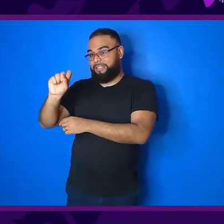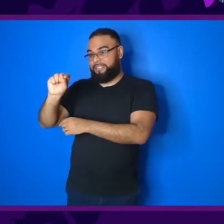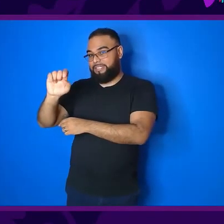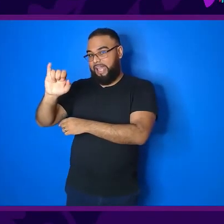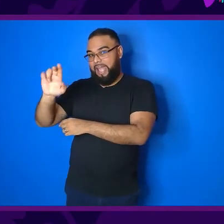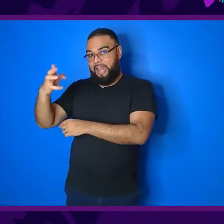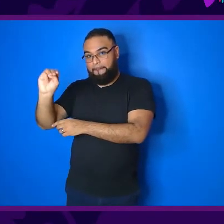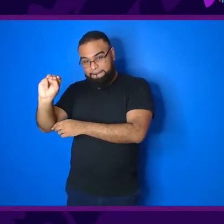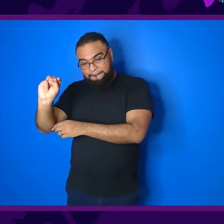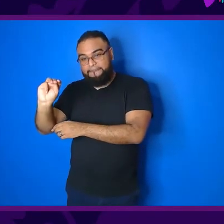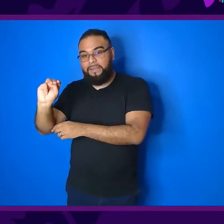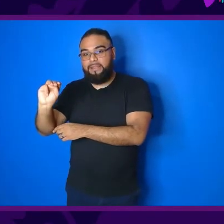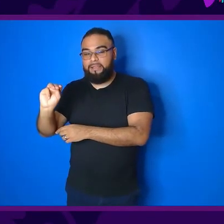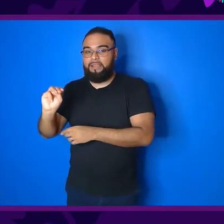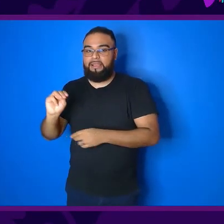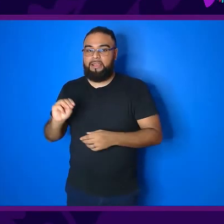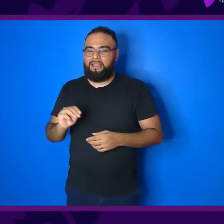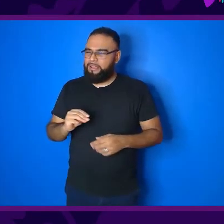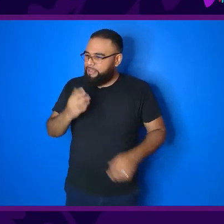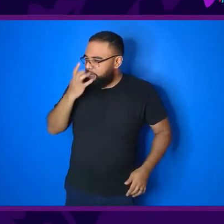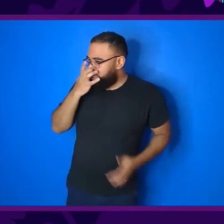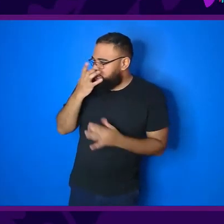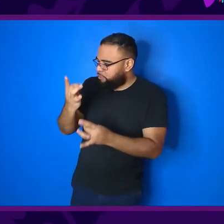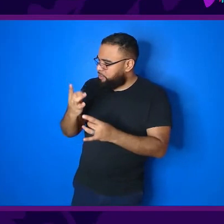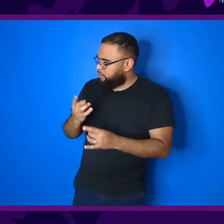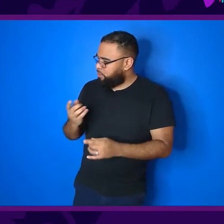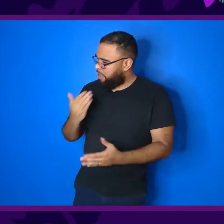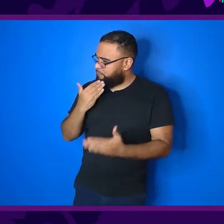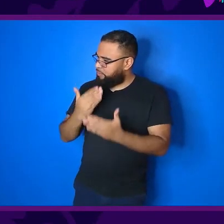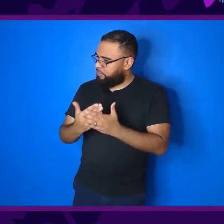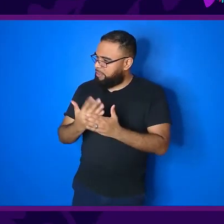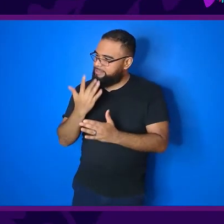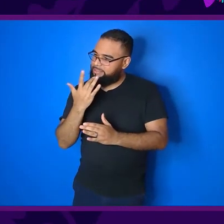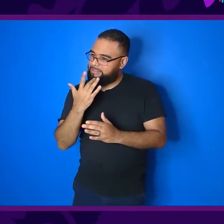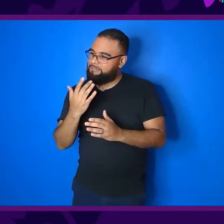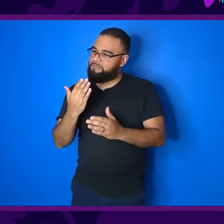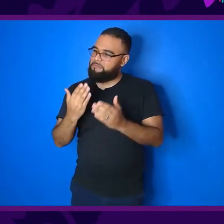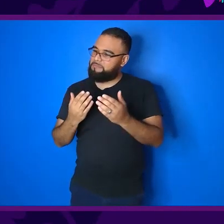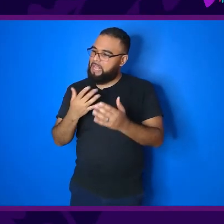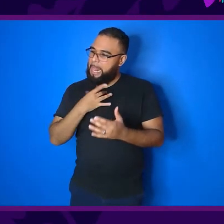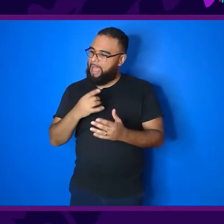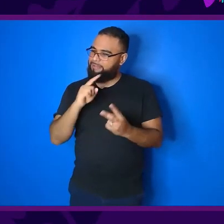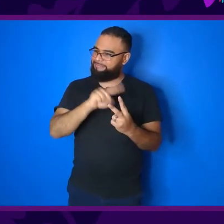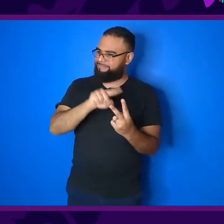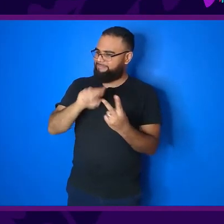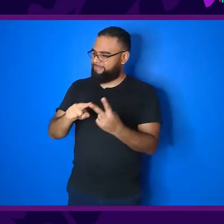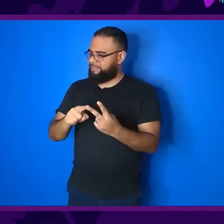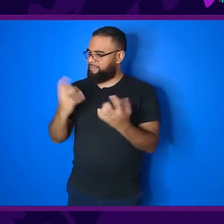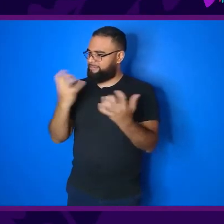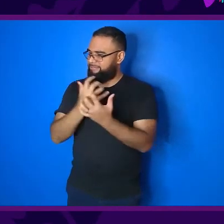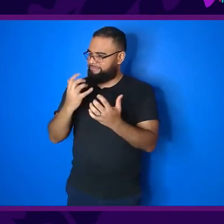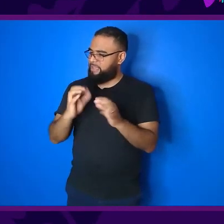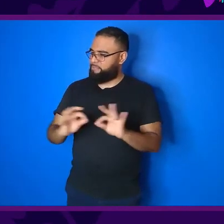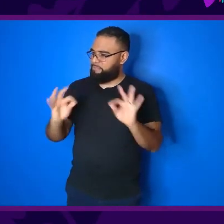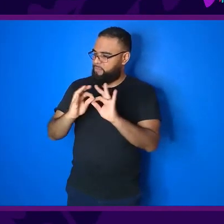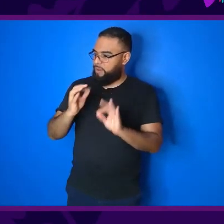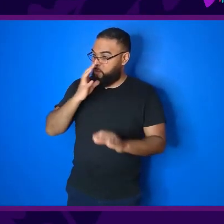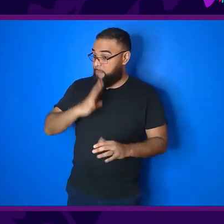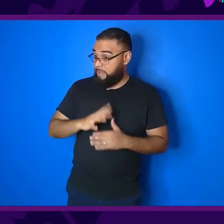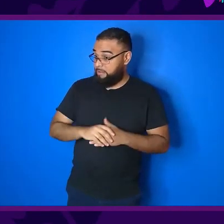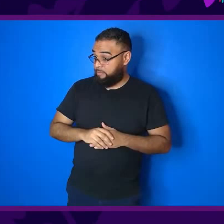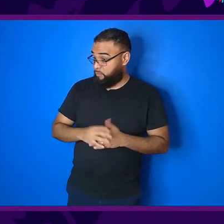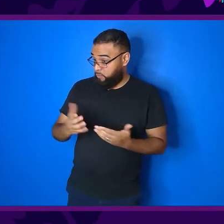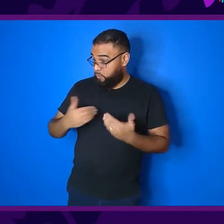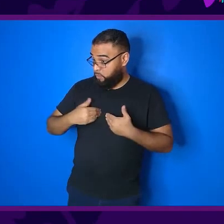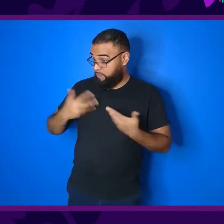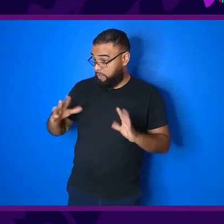anyway. It's funny because you seem to have really good taste in role models. I understand that you had some questions that you wrote up. Why